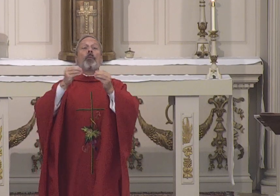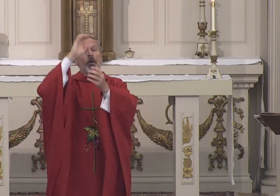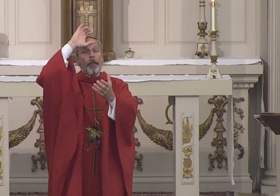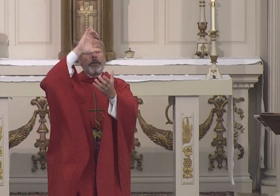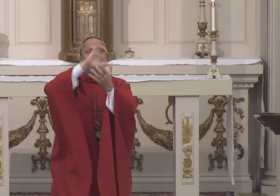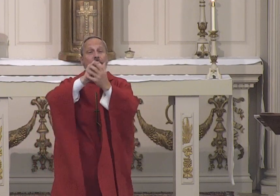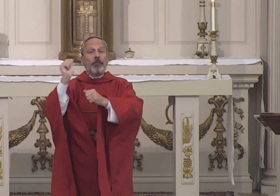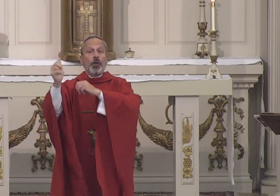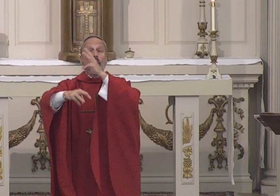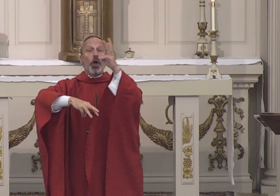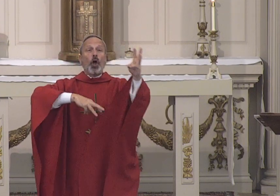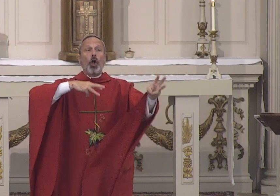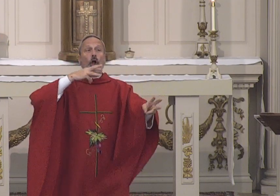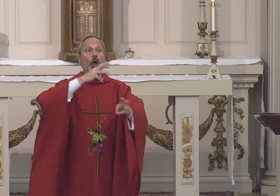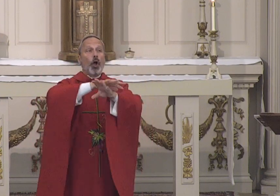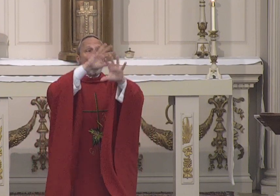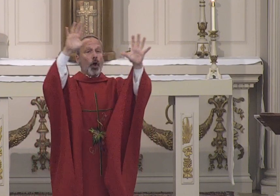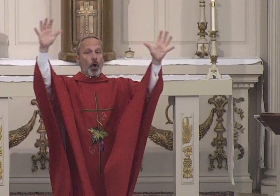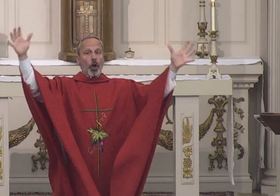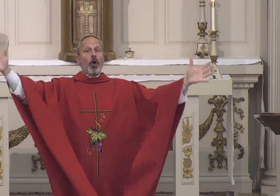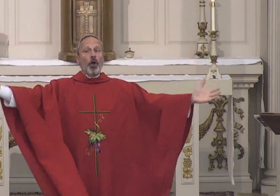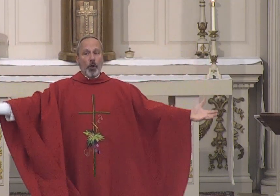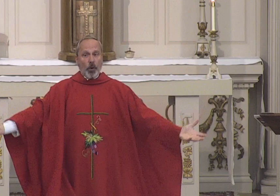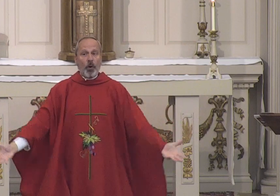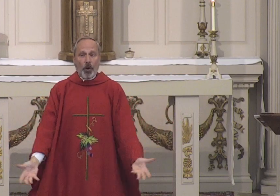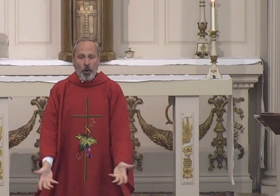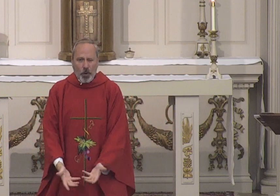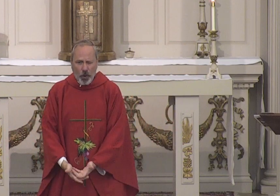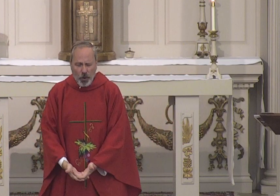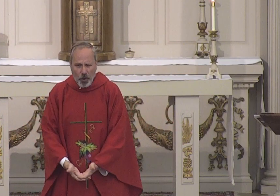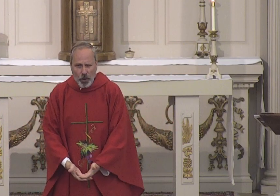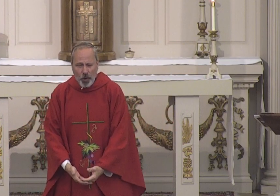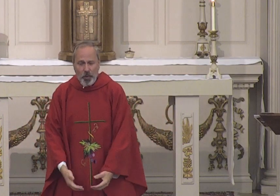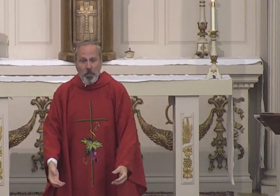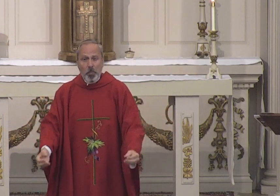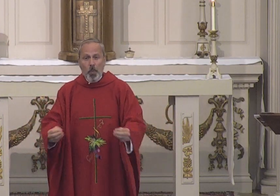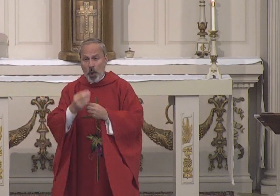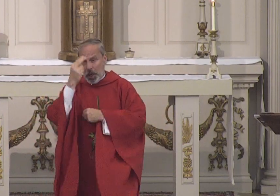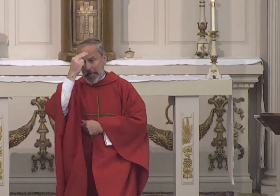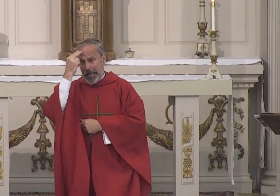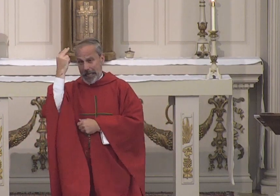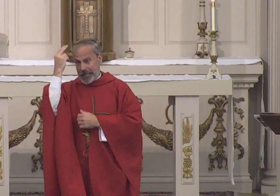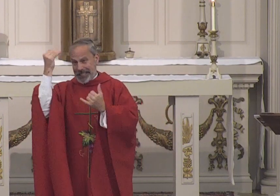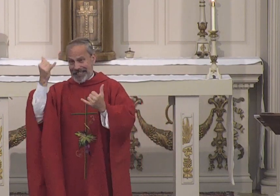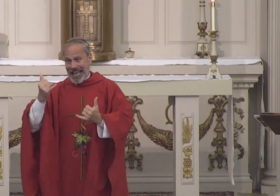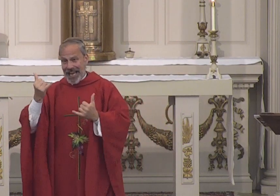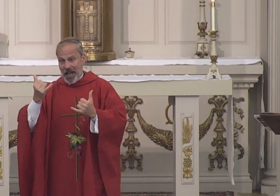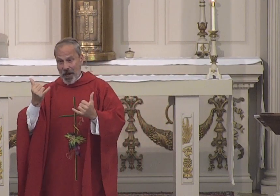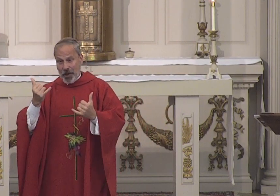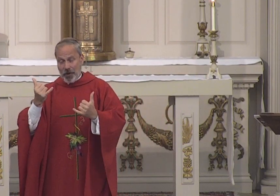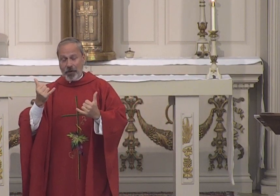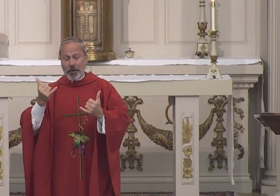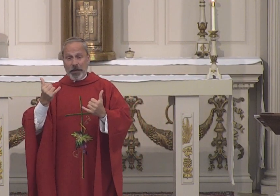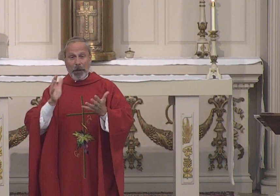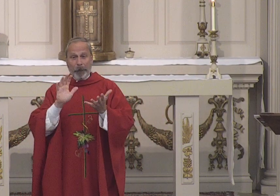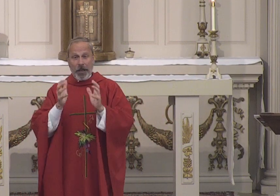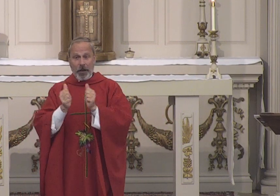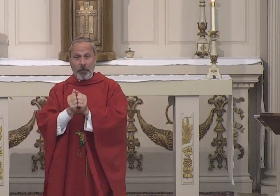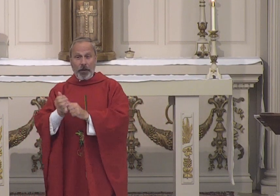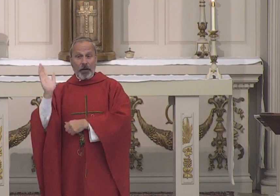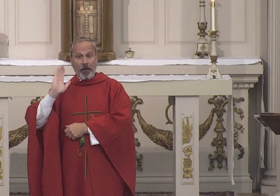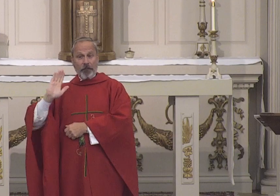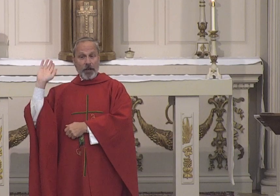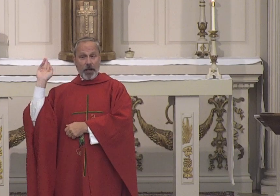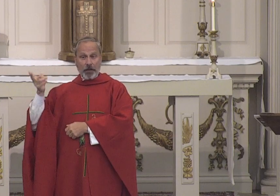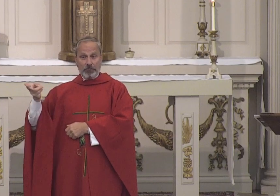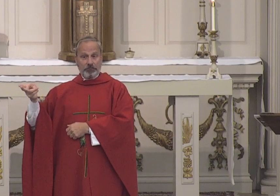Recently, we have more and more believers throughout the entire world. More and more people believing. More Catholics